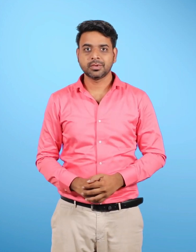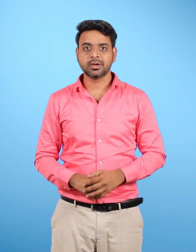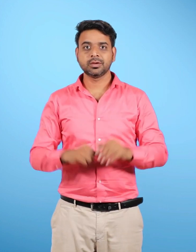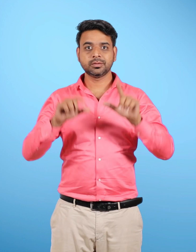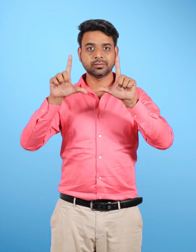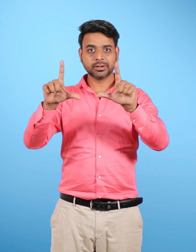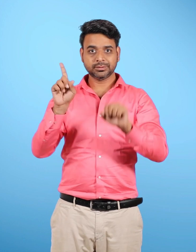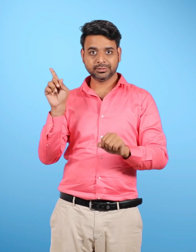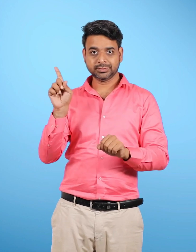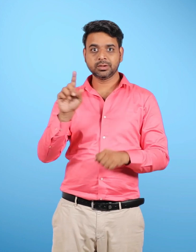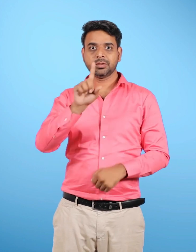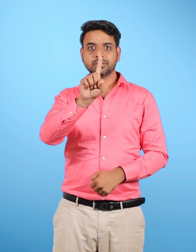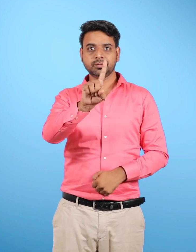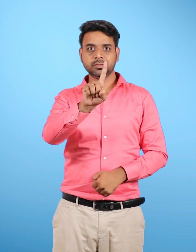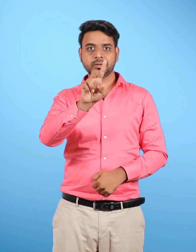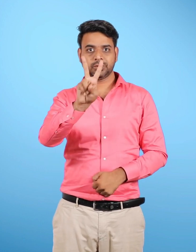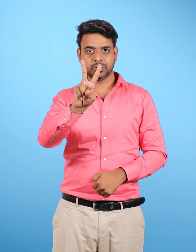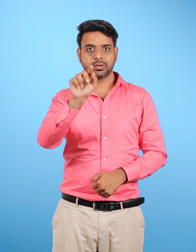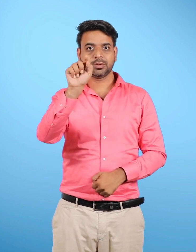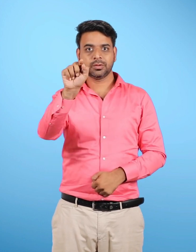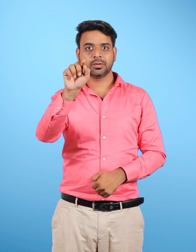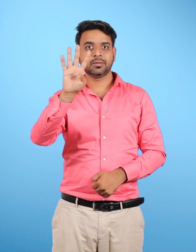Figure 12.4 shows